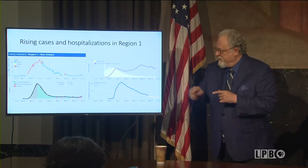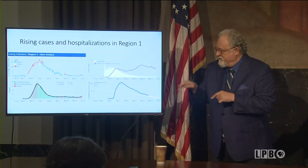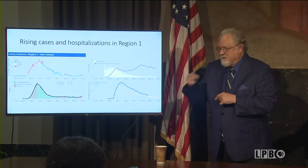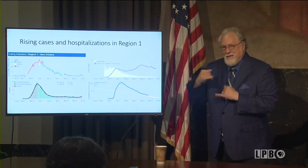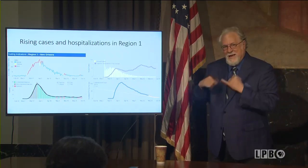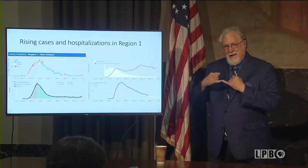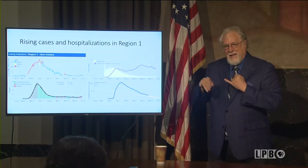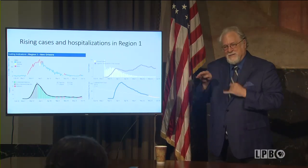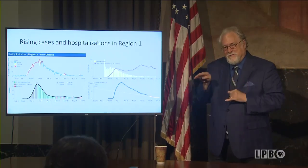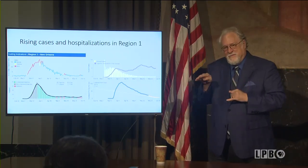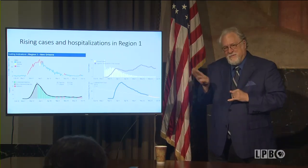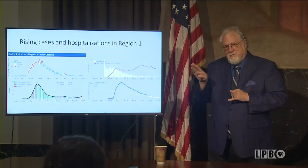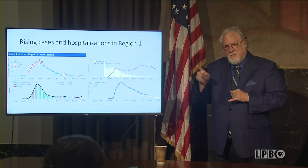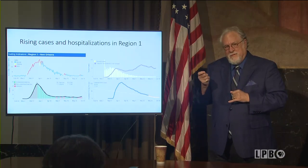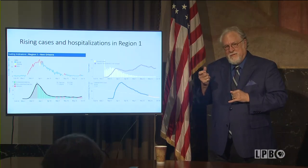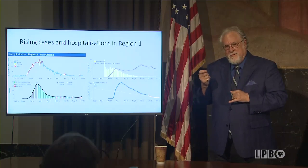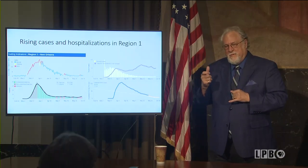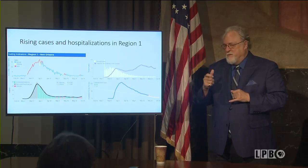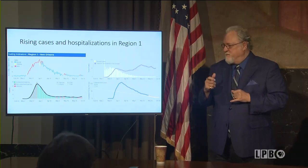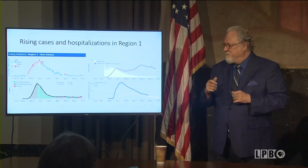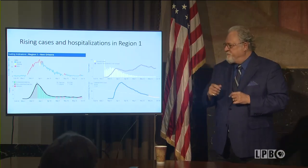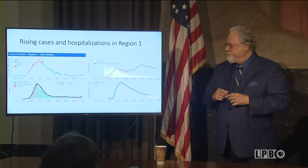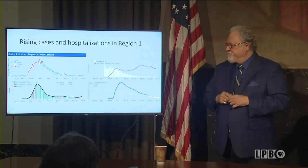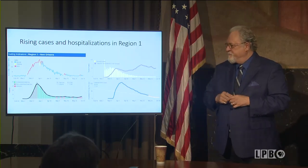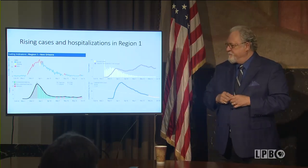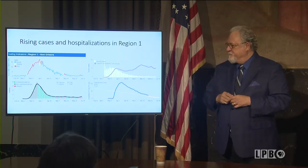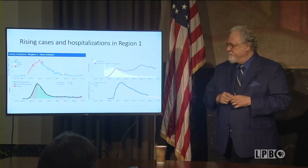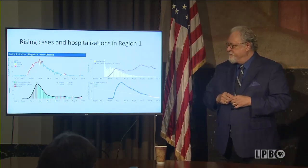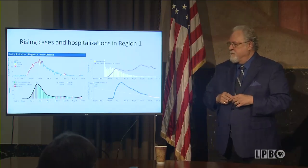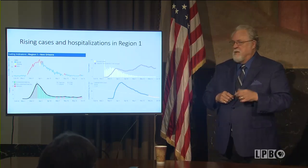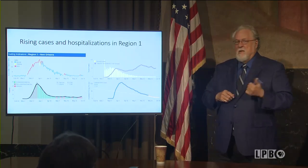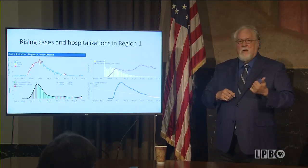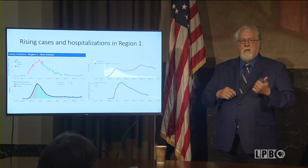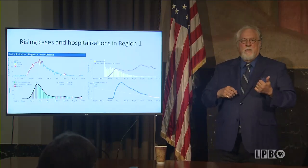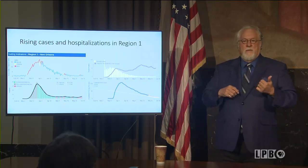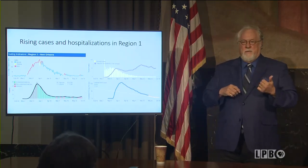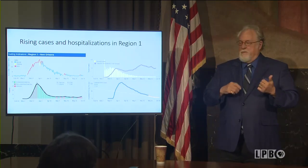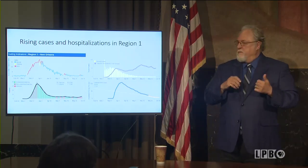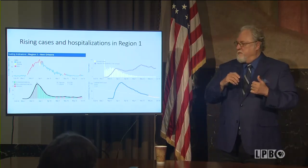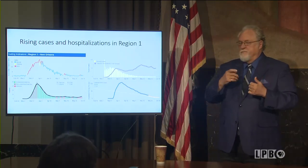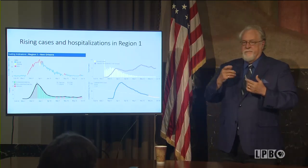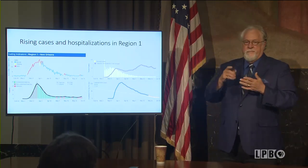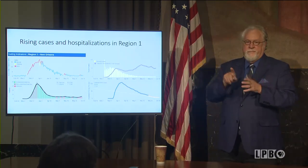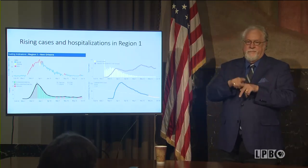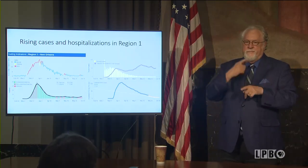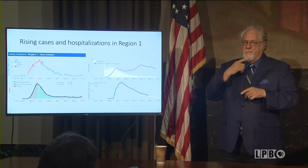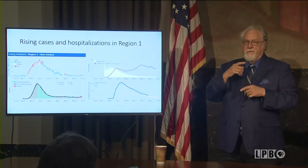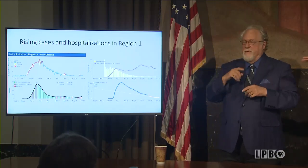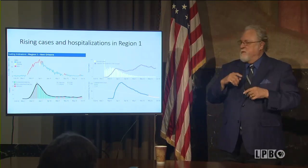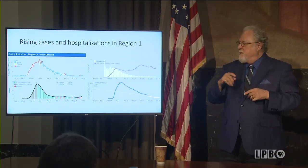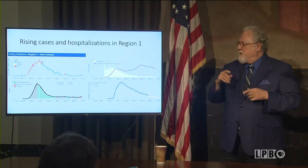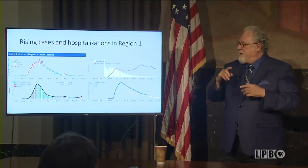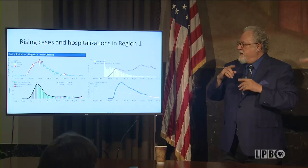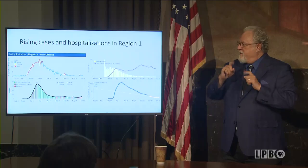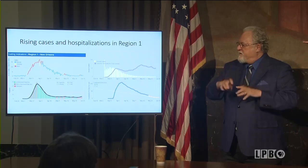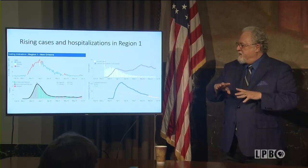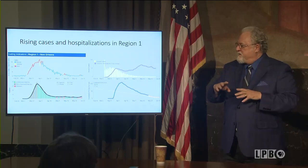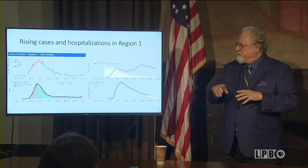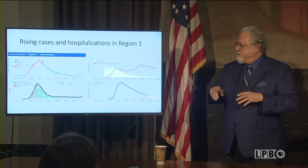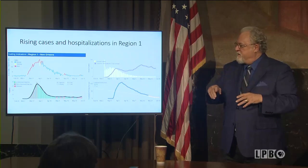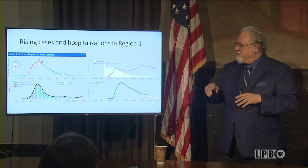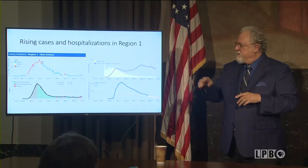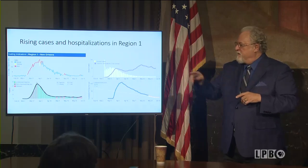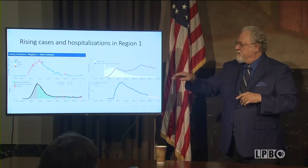there showing signs of increasing cases. Again, that sort of uptake on a ski jump. Testing